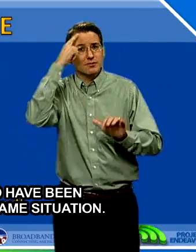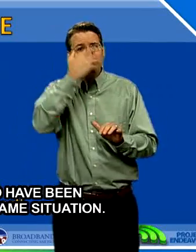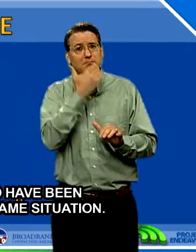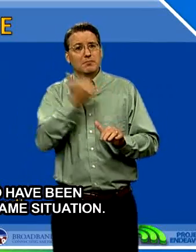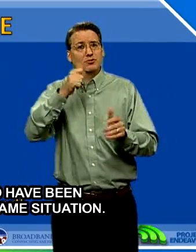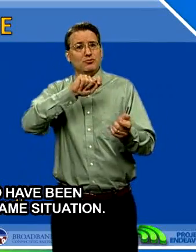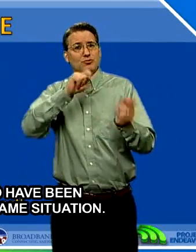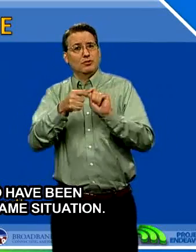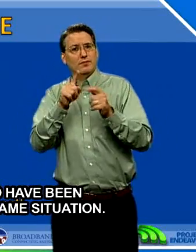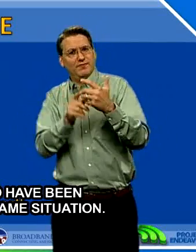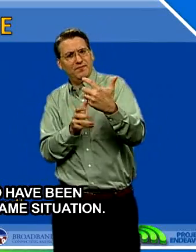same situation.